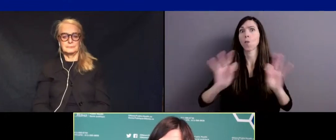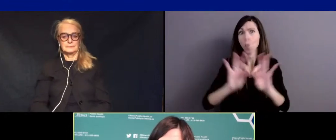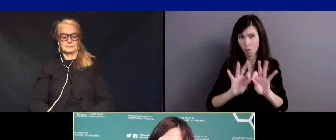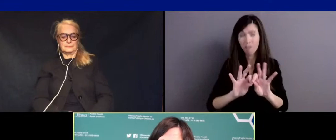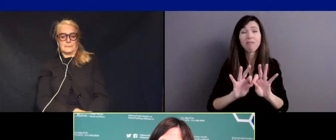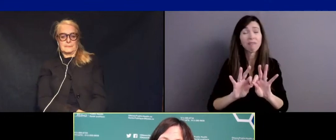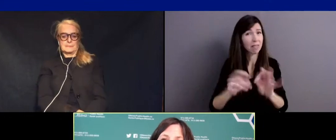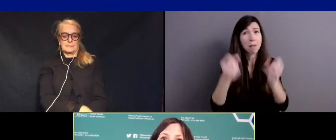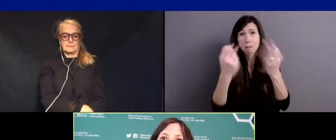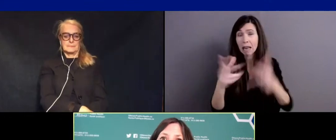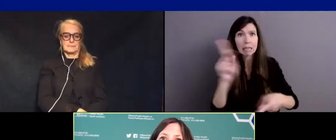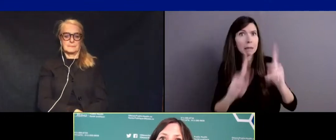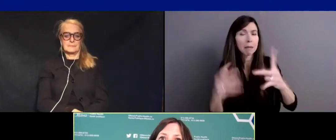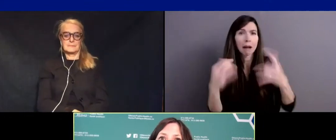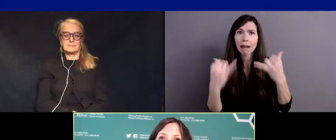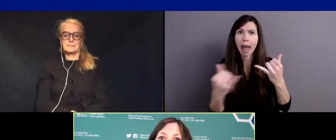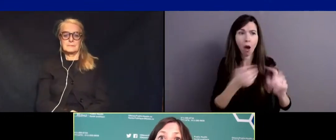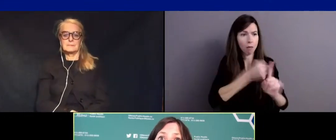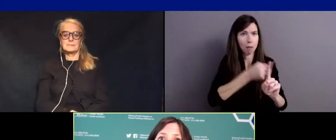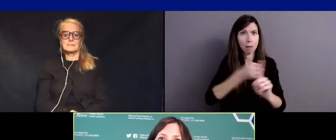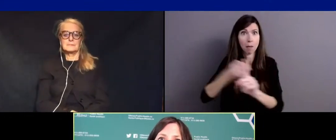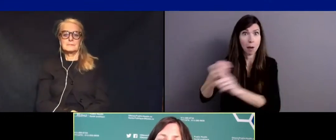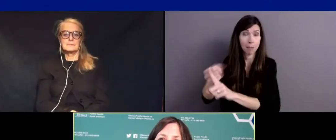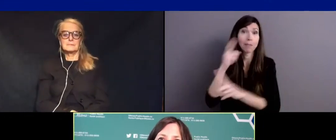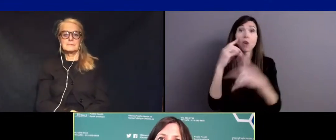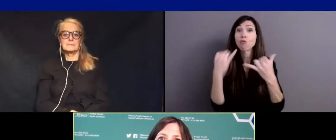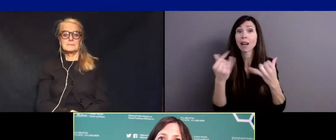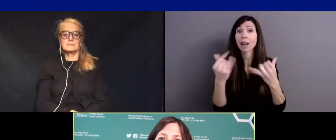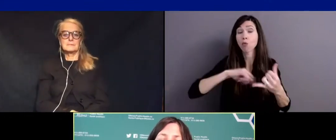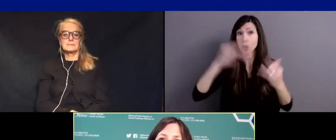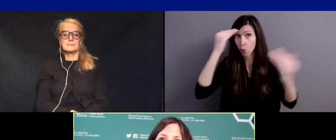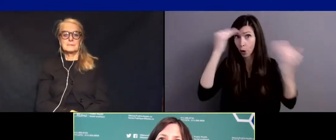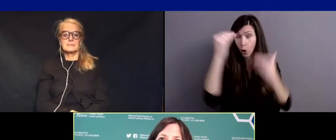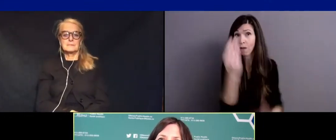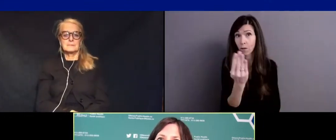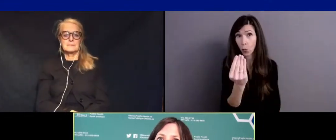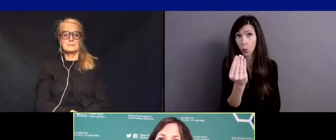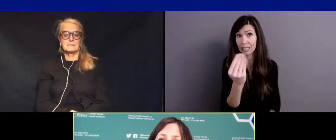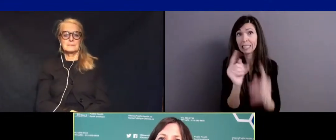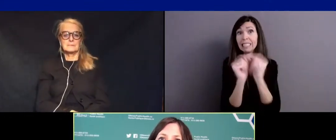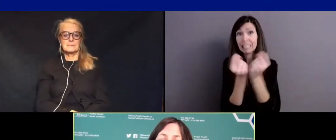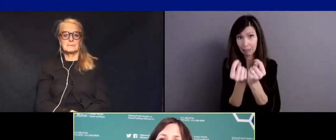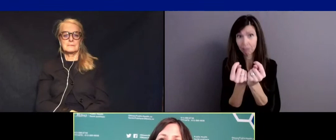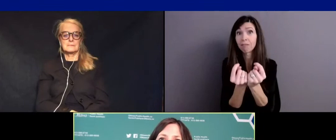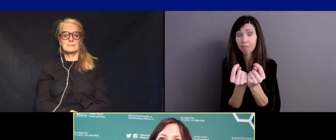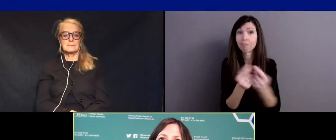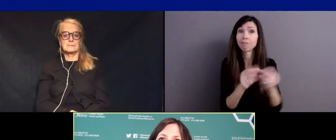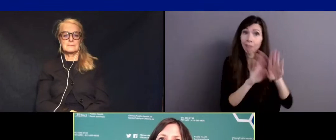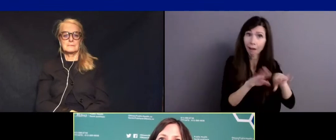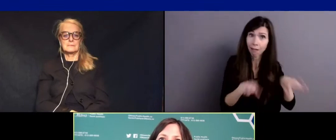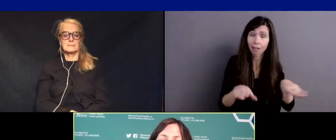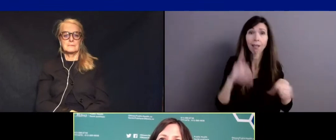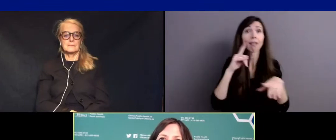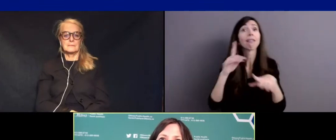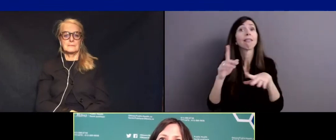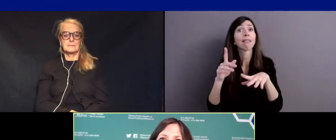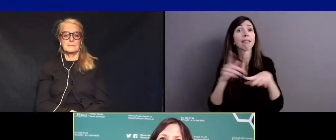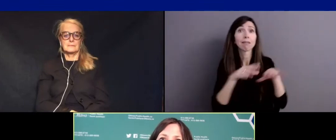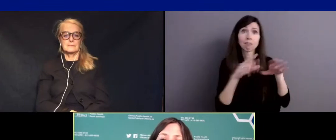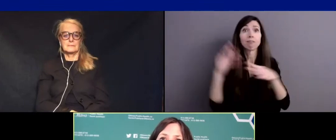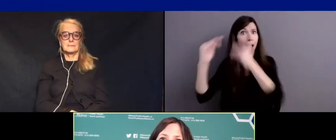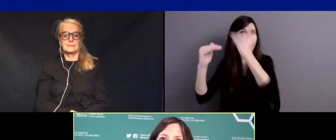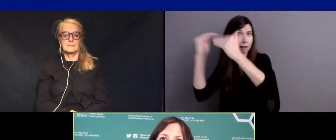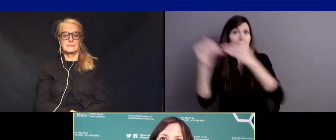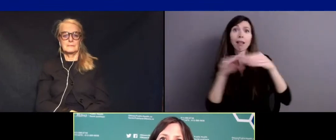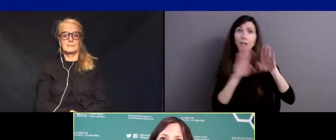affected. So right now we're aware of 14 teams, adults and children, where